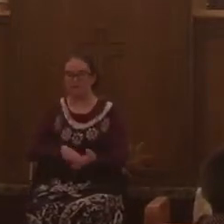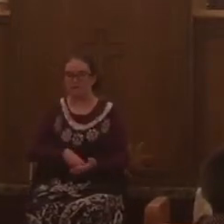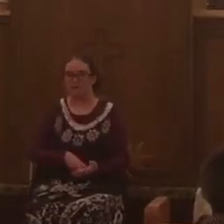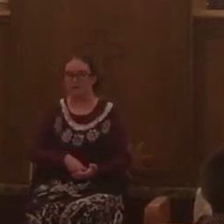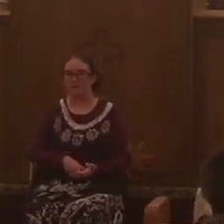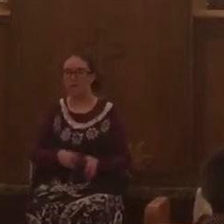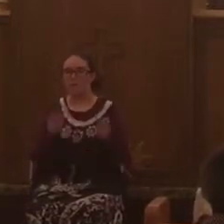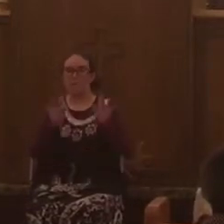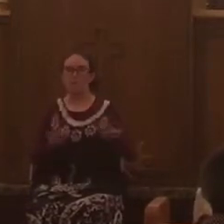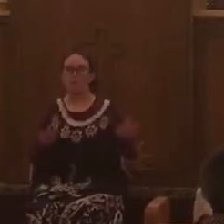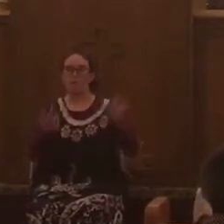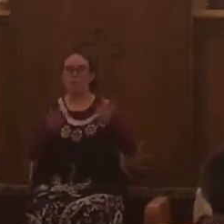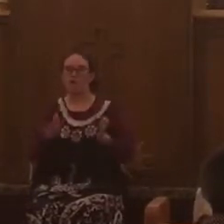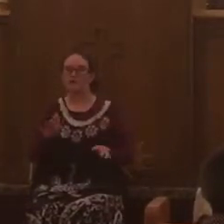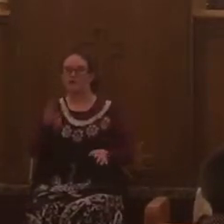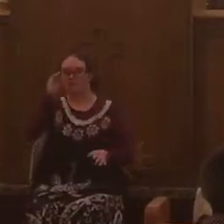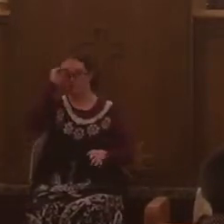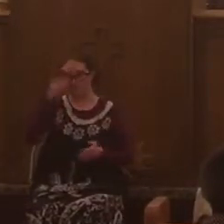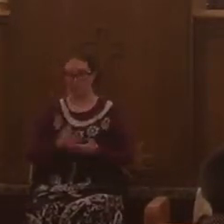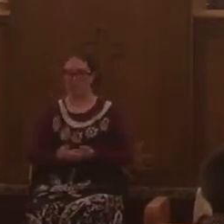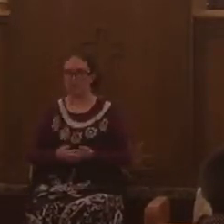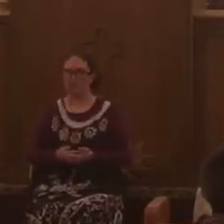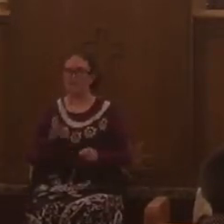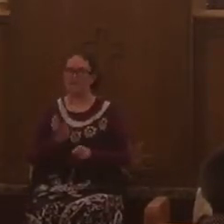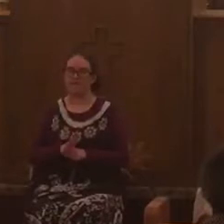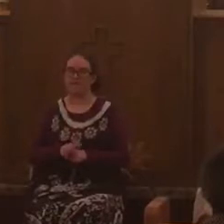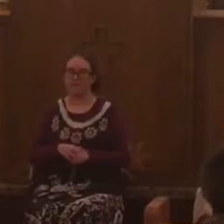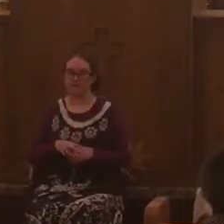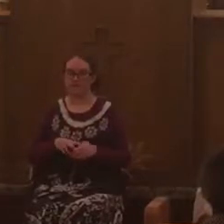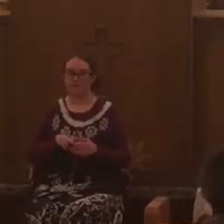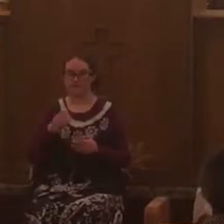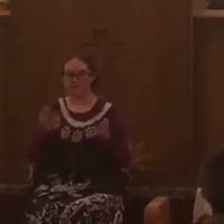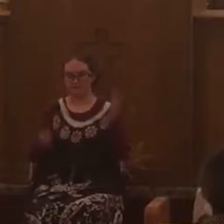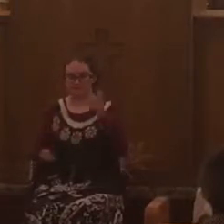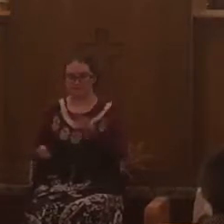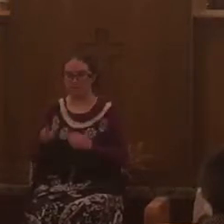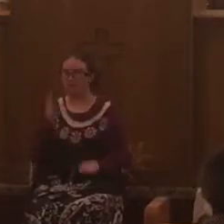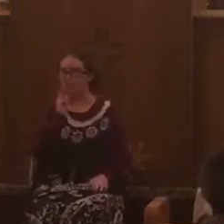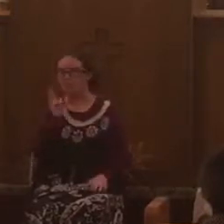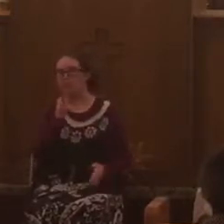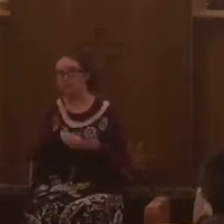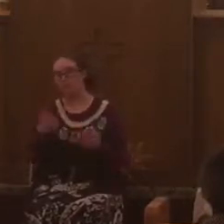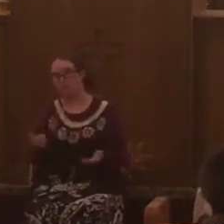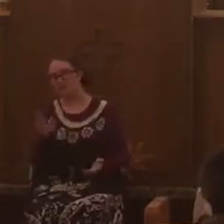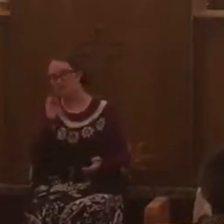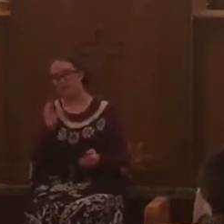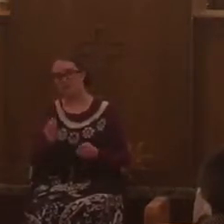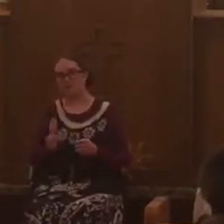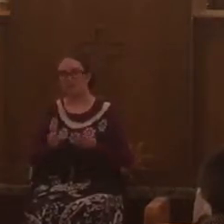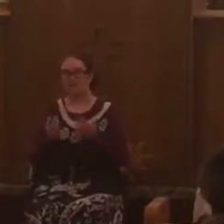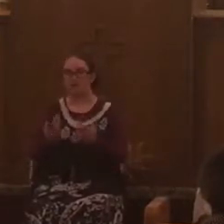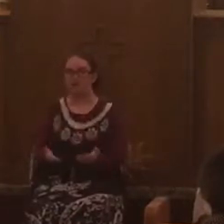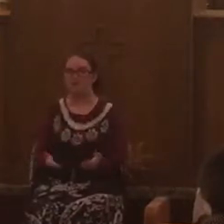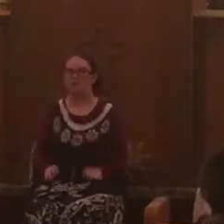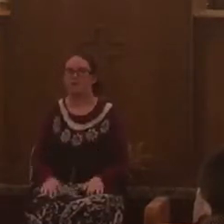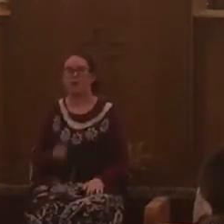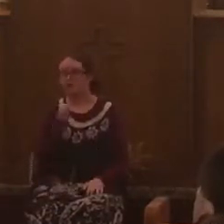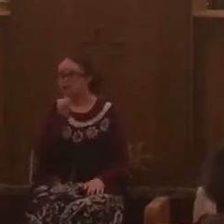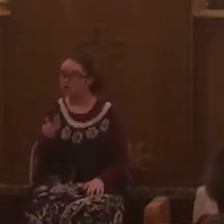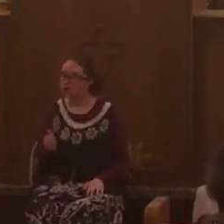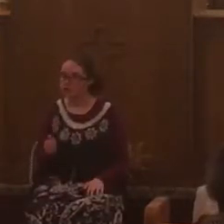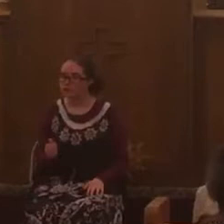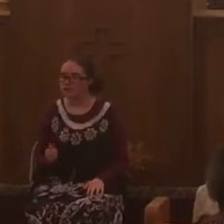immediately following this incident on the mountain, this stuff I'm reading you right now happened, okay? Look what happened. And when they were come to the